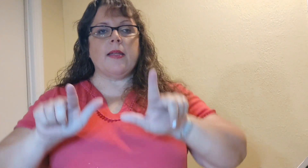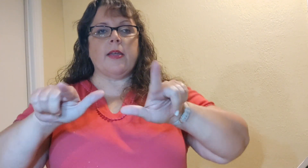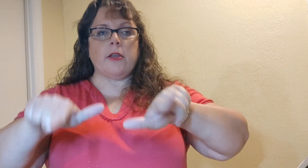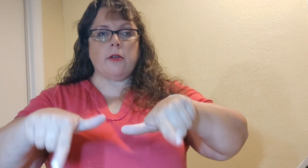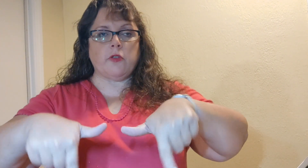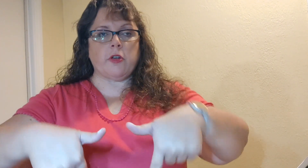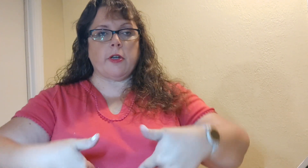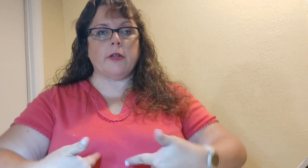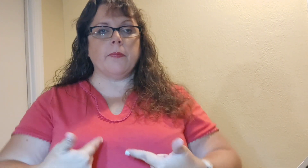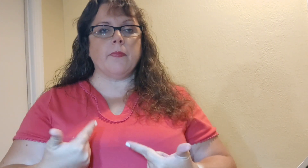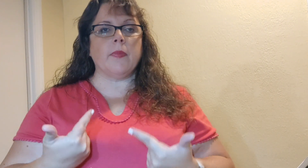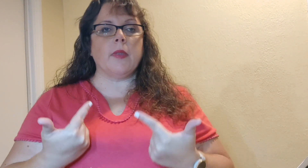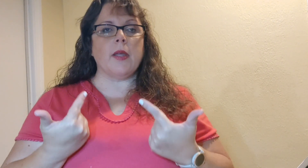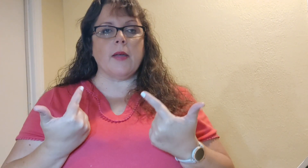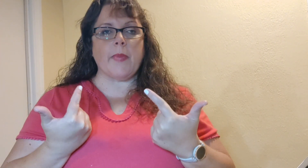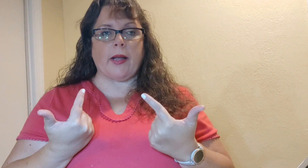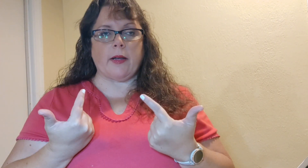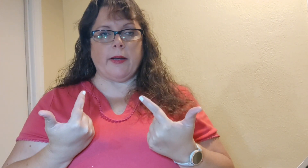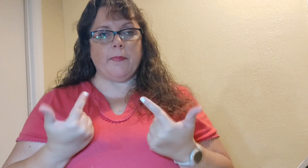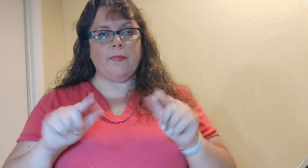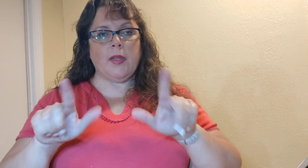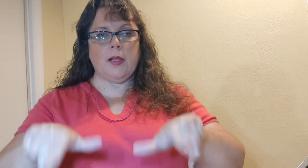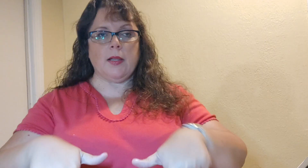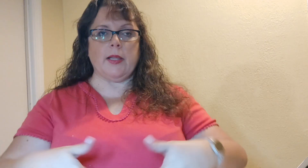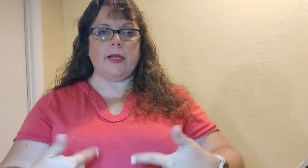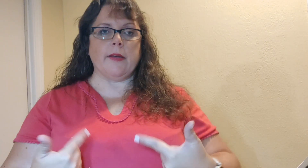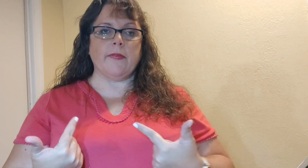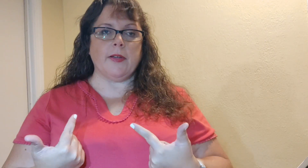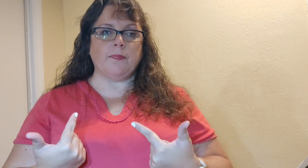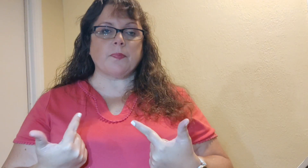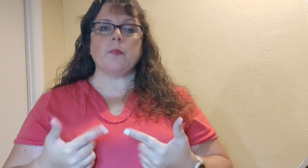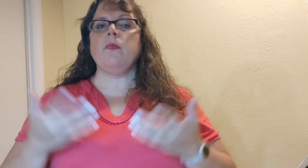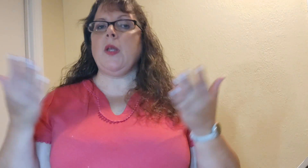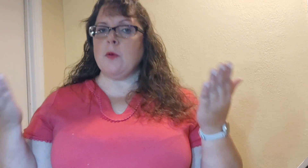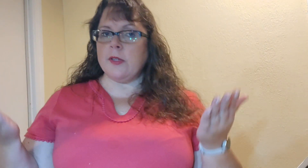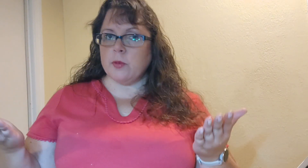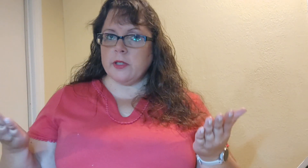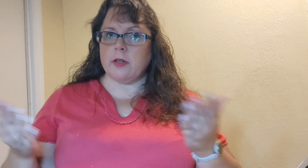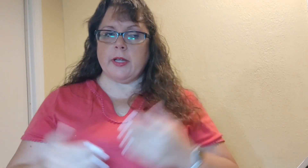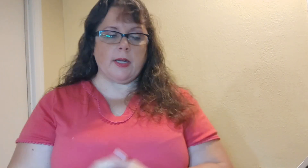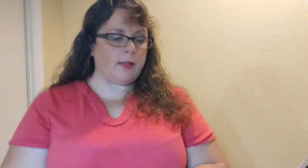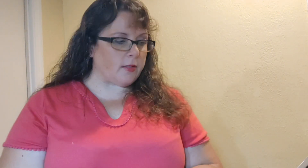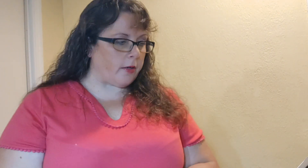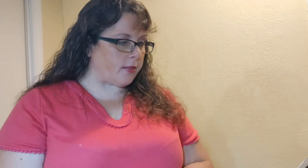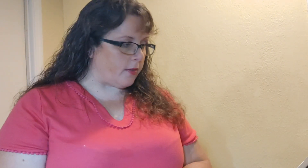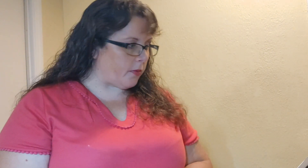and then you turn them and back up. Live, which we do a lot in the songs as